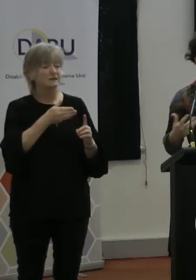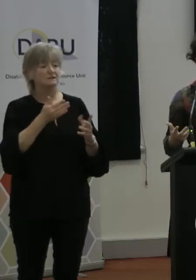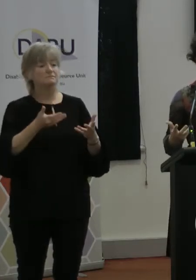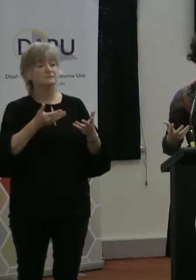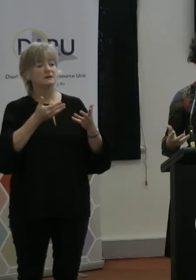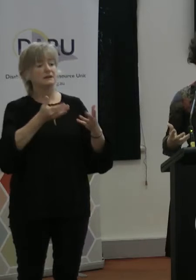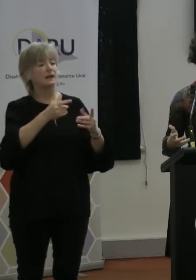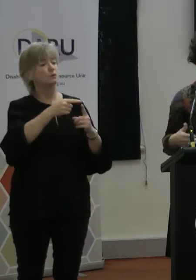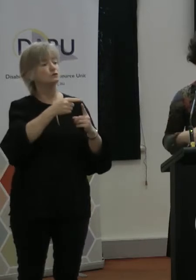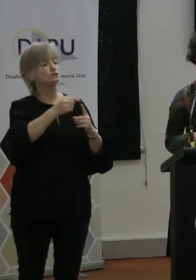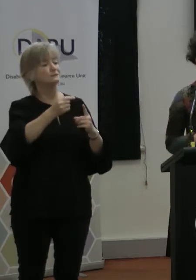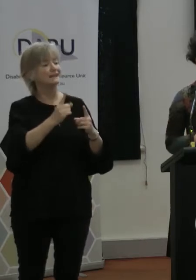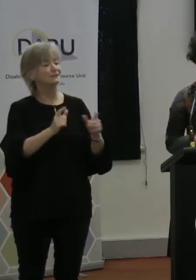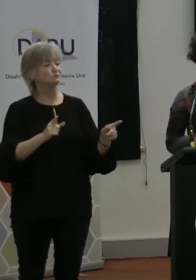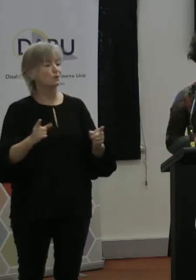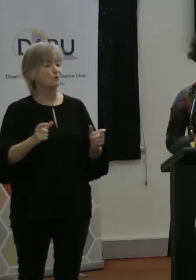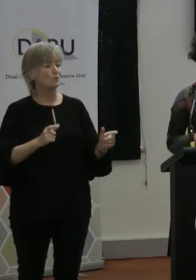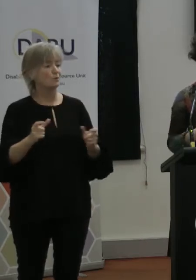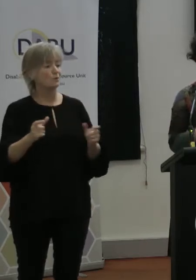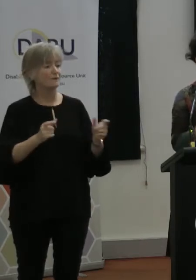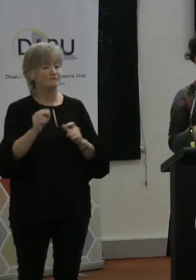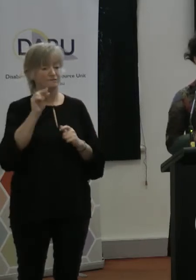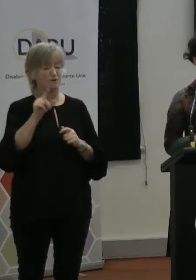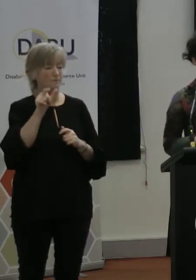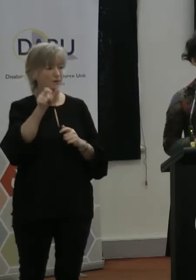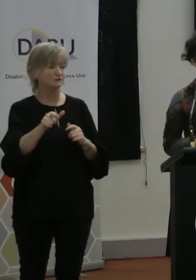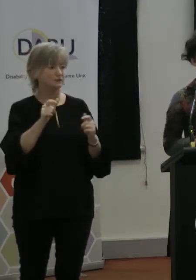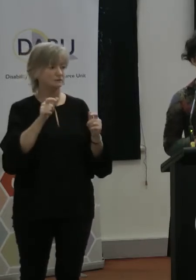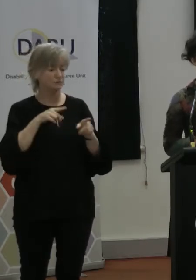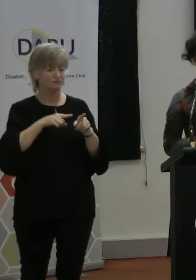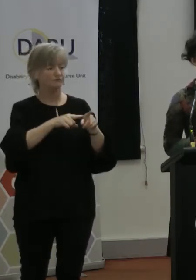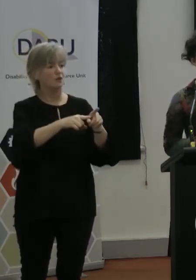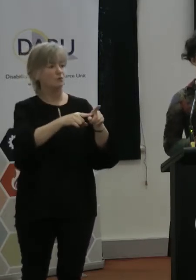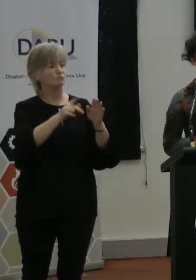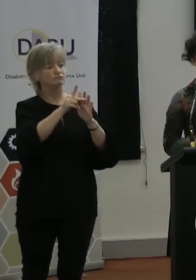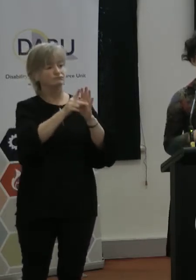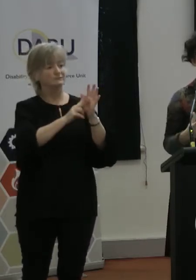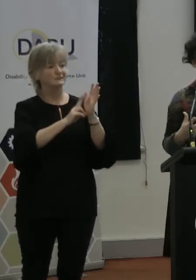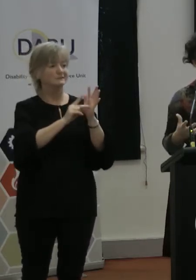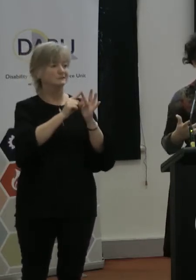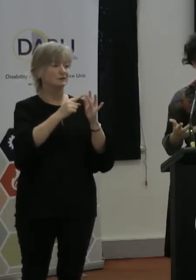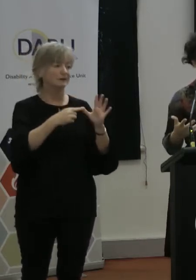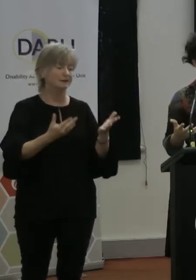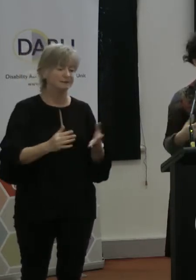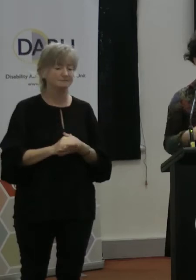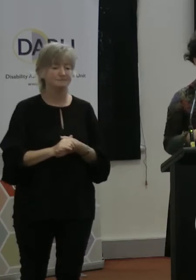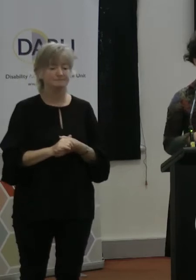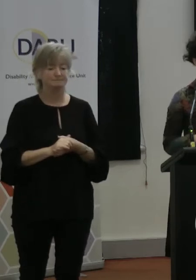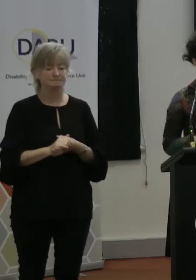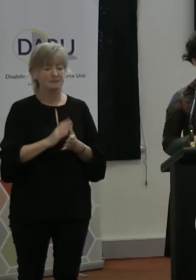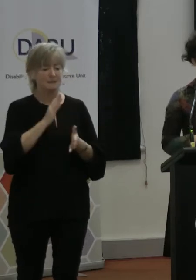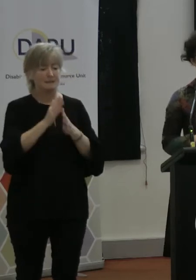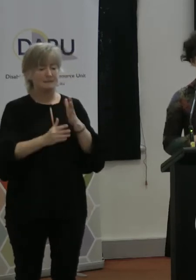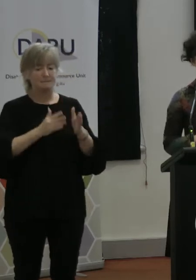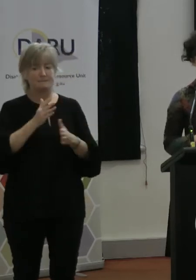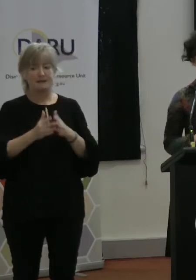allow the choice and control for a person, which is in line with the policy of the NDIS. So what that does enable is